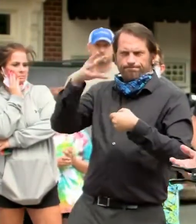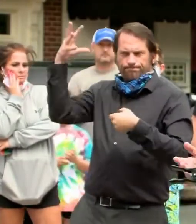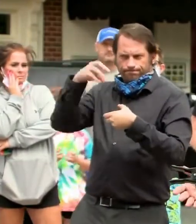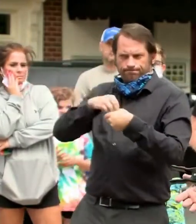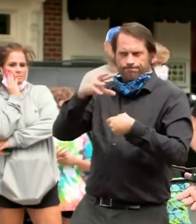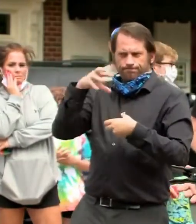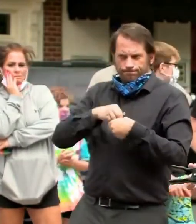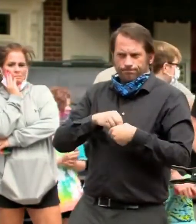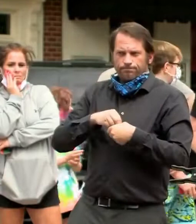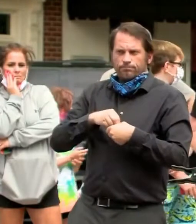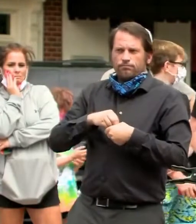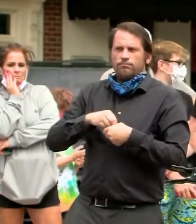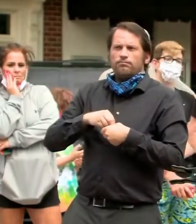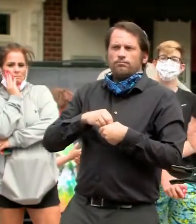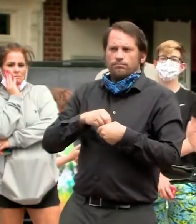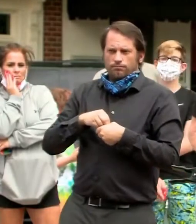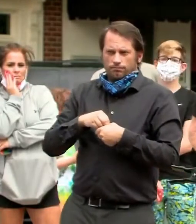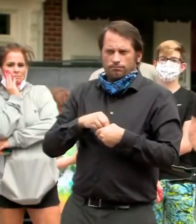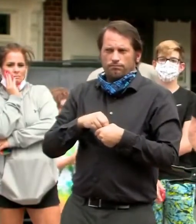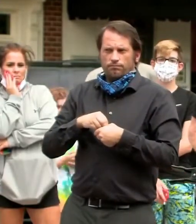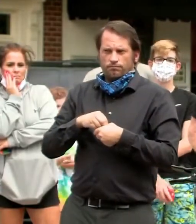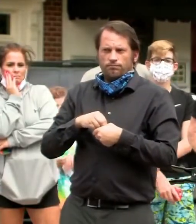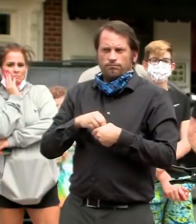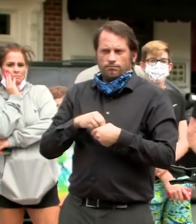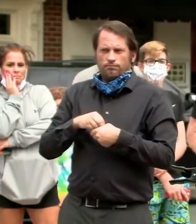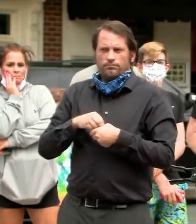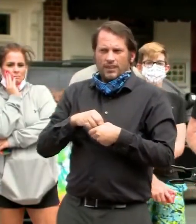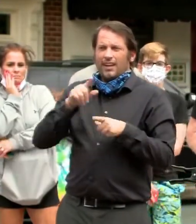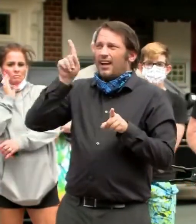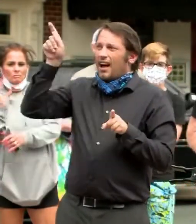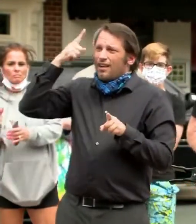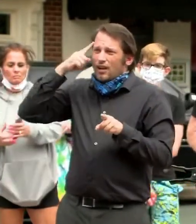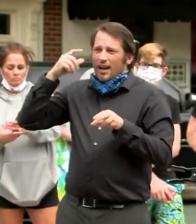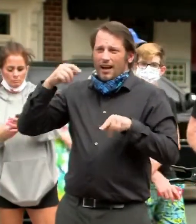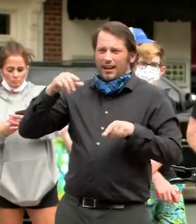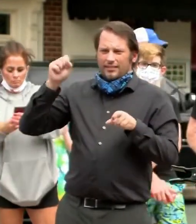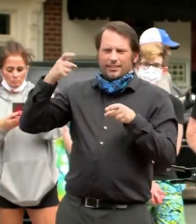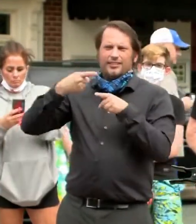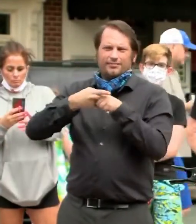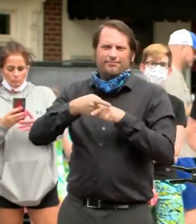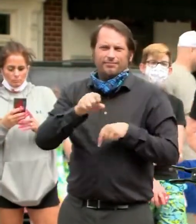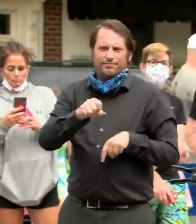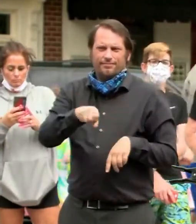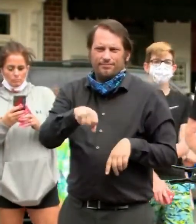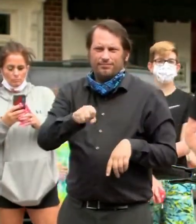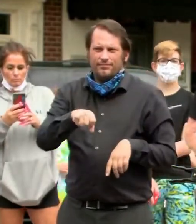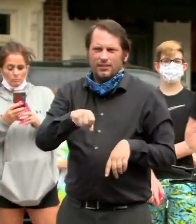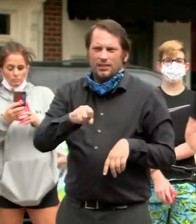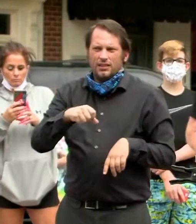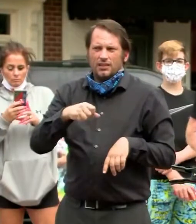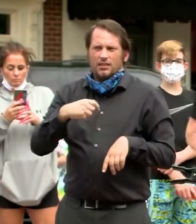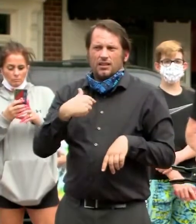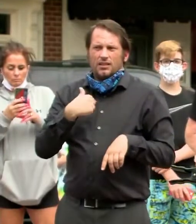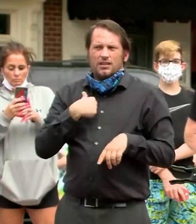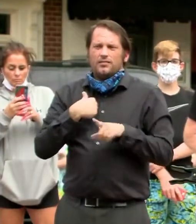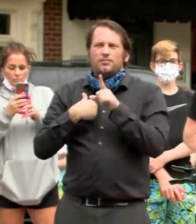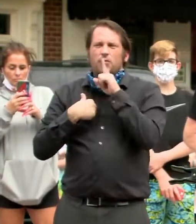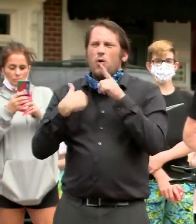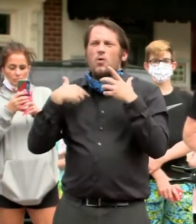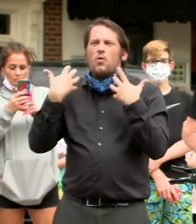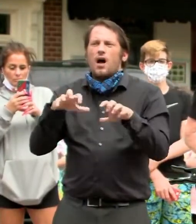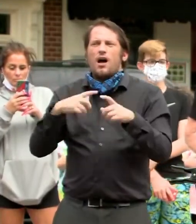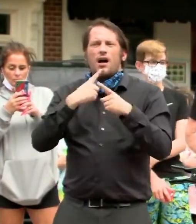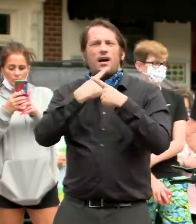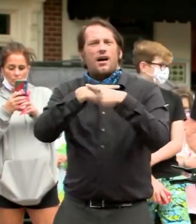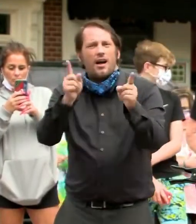governor had done yesterday. That's why I changed it. I didn't want to say what I was going to do until I knew what the governor was going to